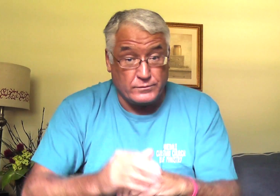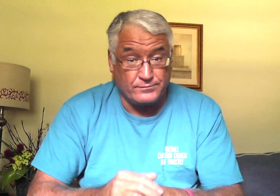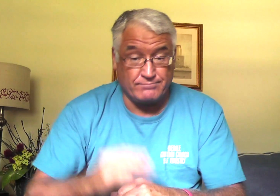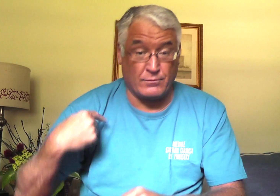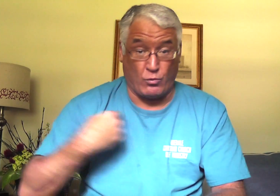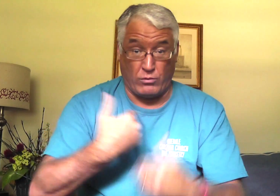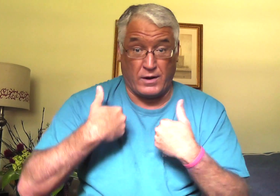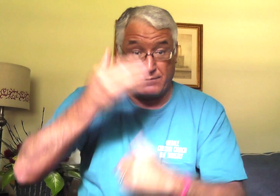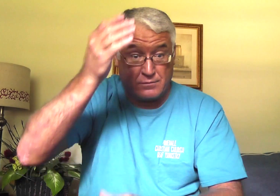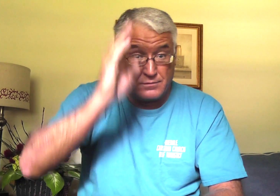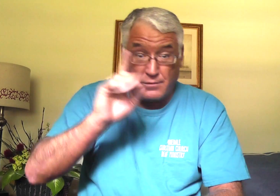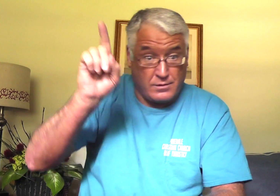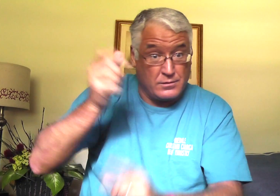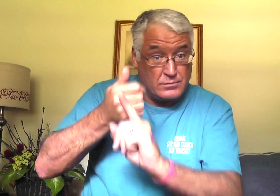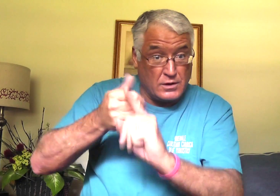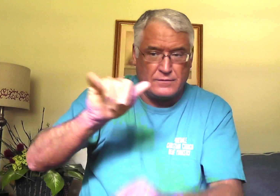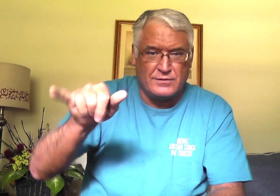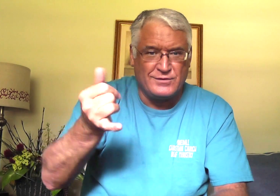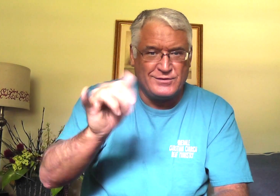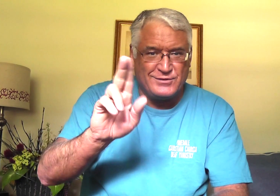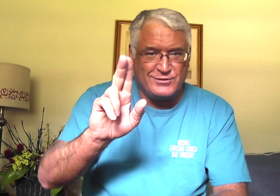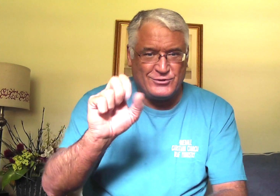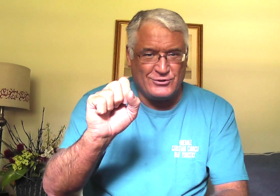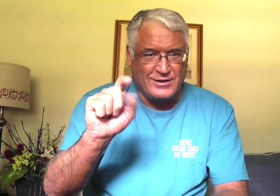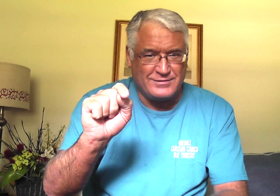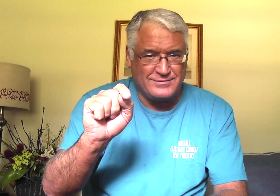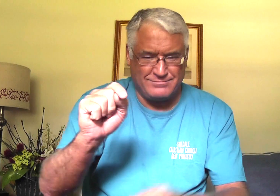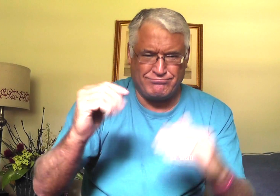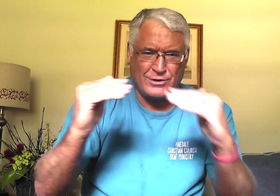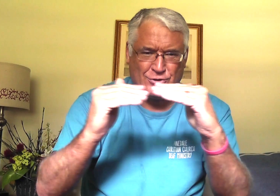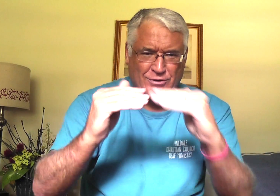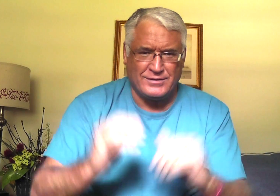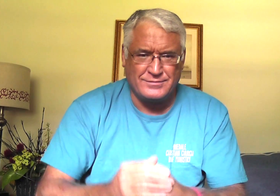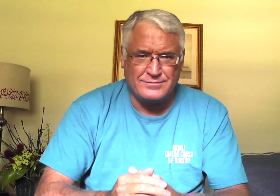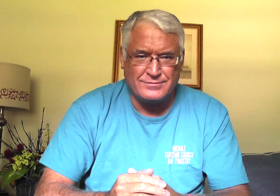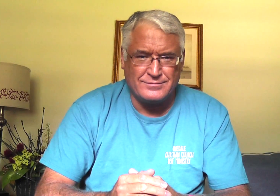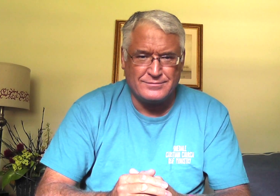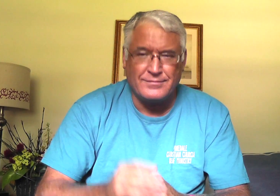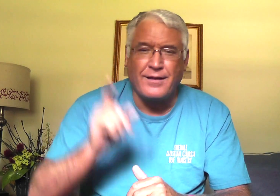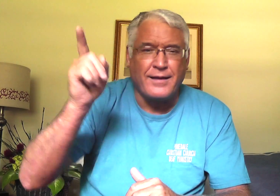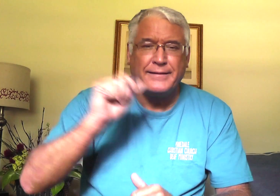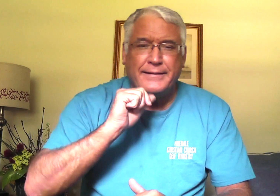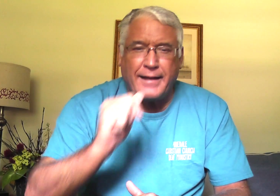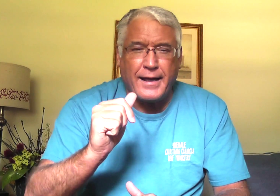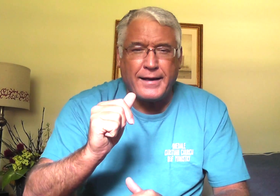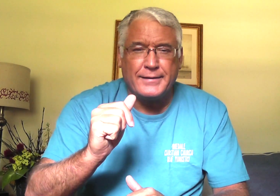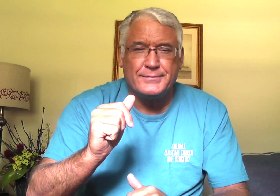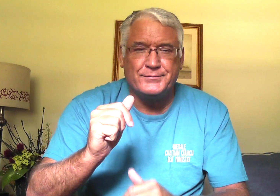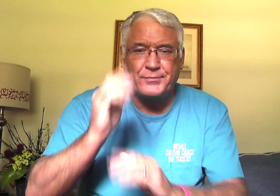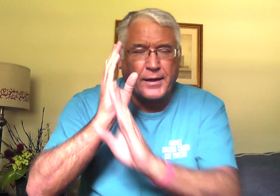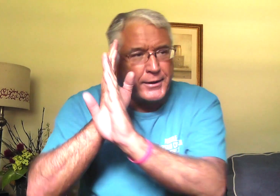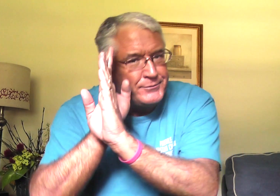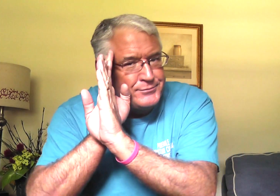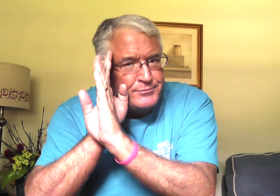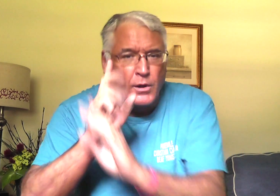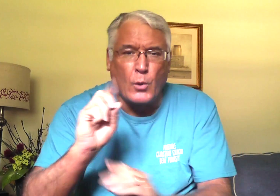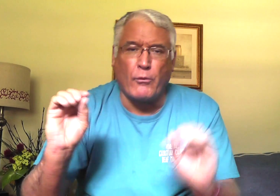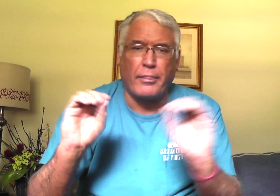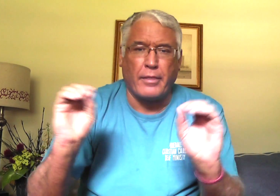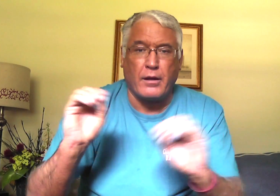Of course, we have a God who is just. He's fair. He's not turning a blind